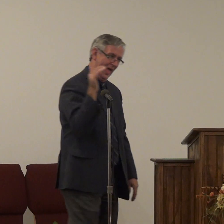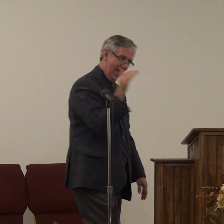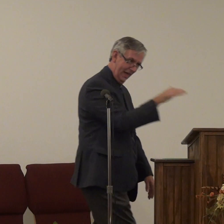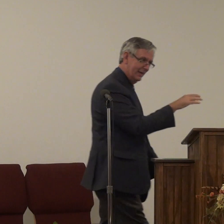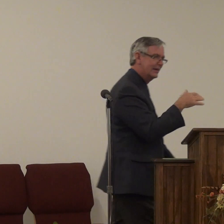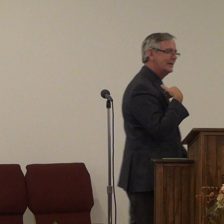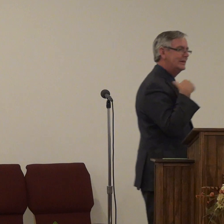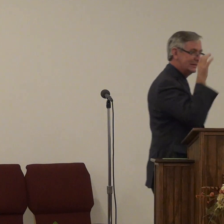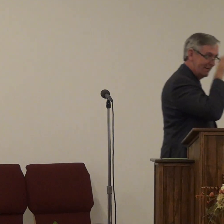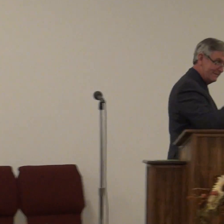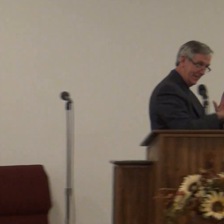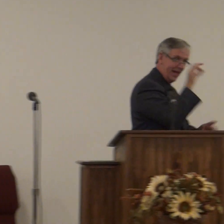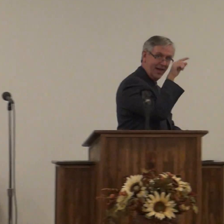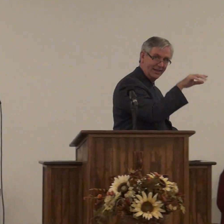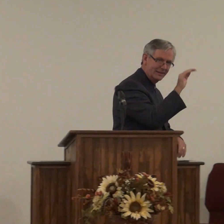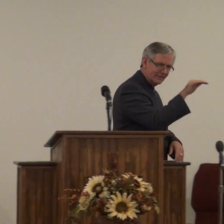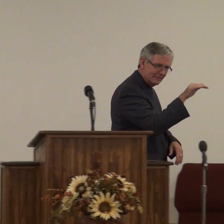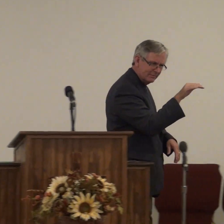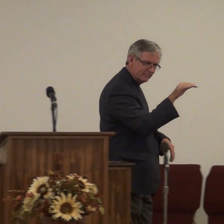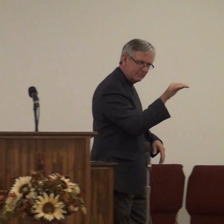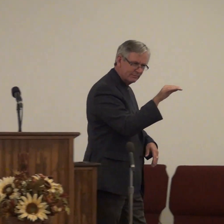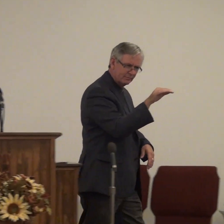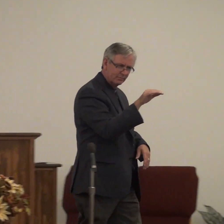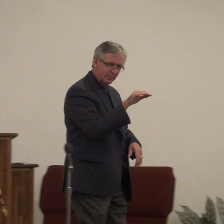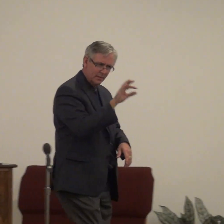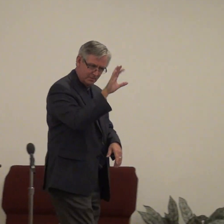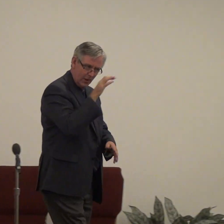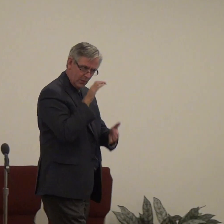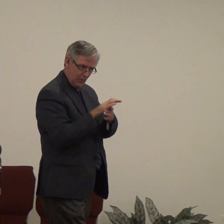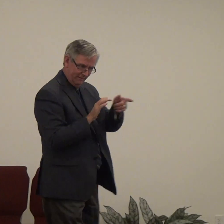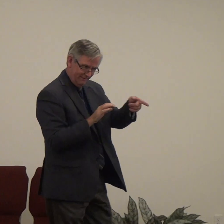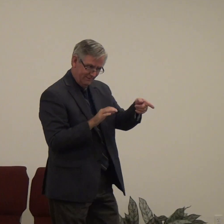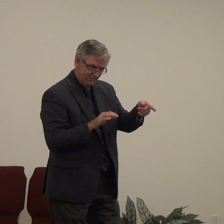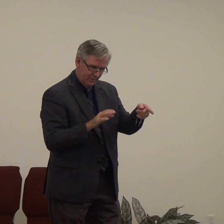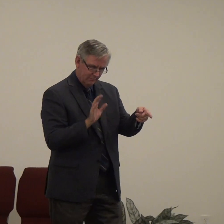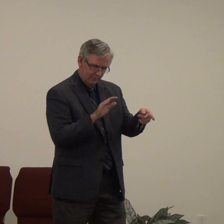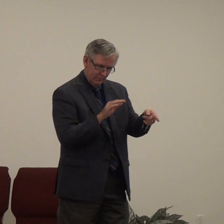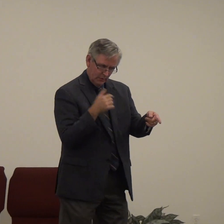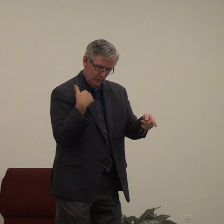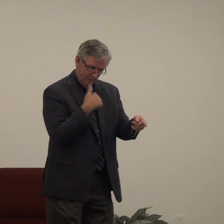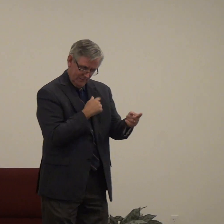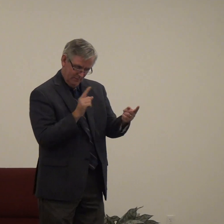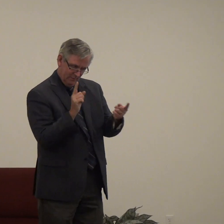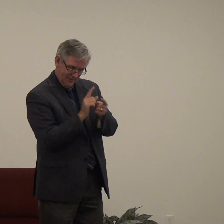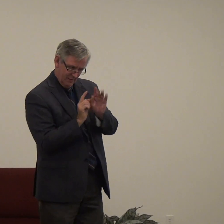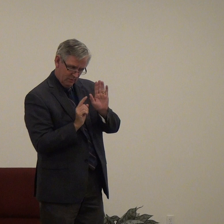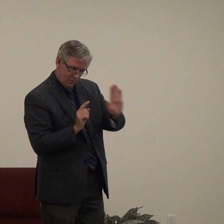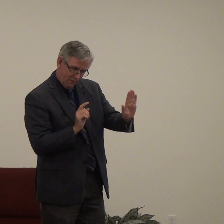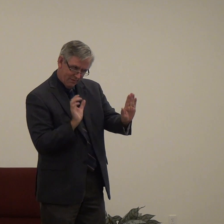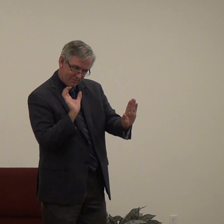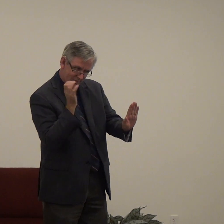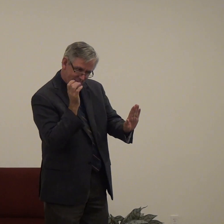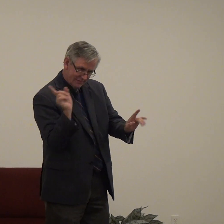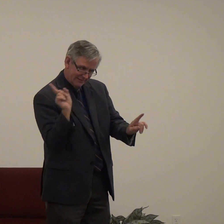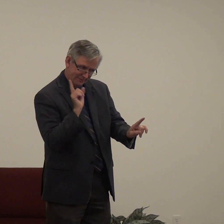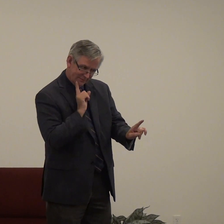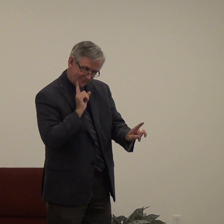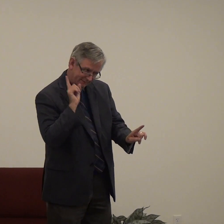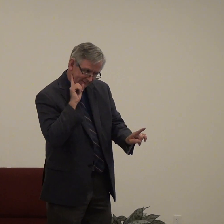we went back into her village, and we found her. And Heather said to the pastor's wife, today we met